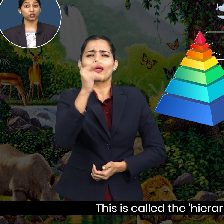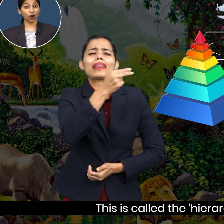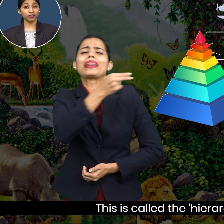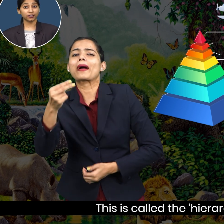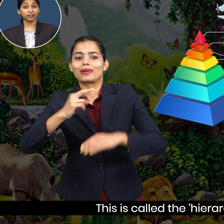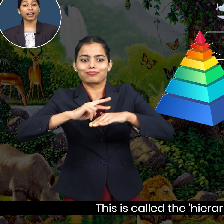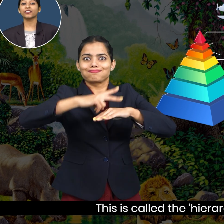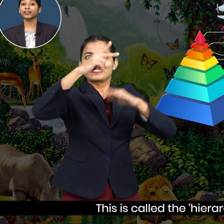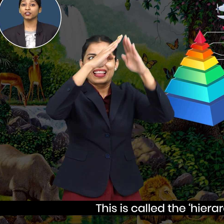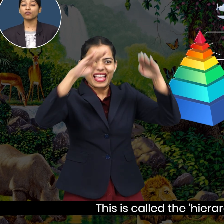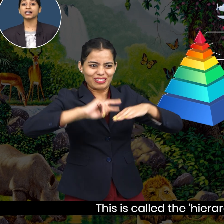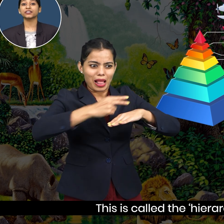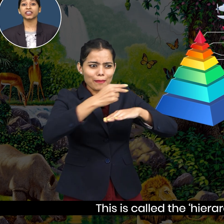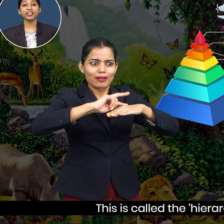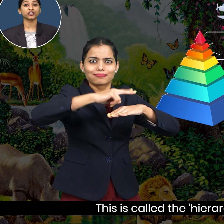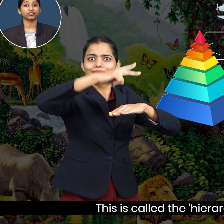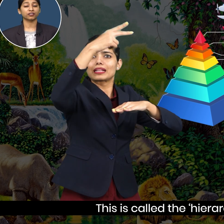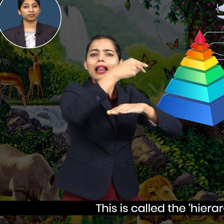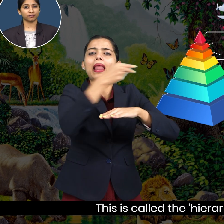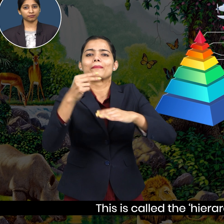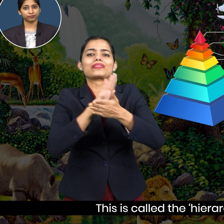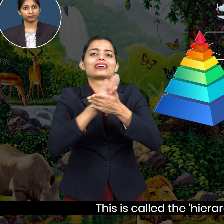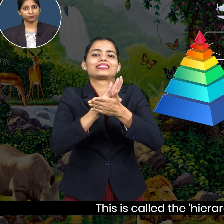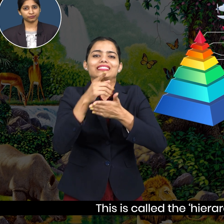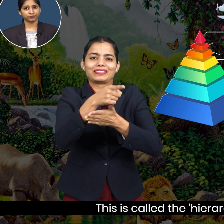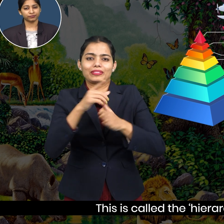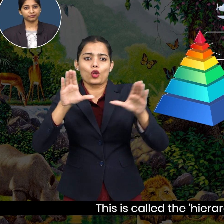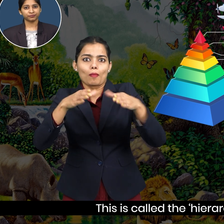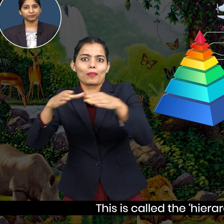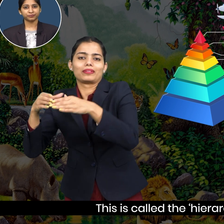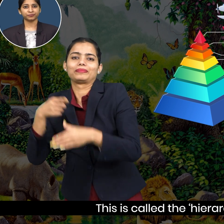This is called the hierarchy of classification.